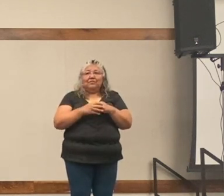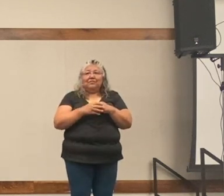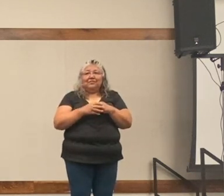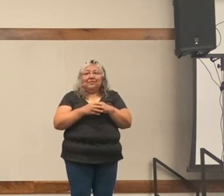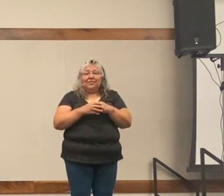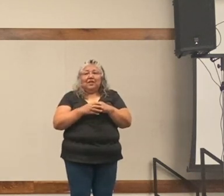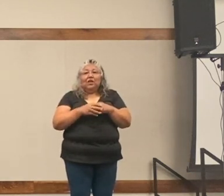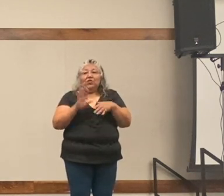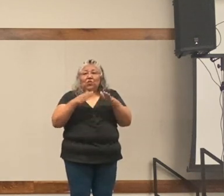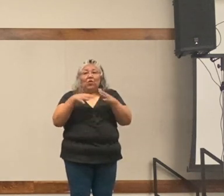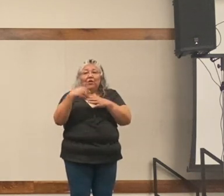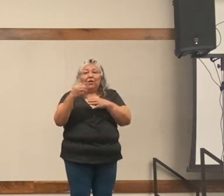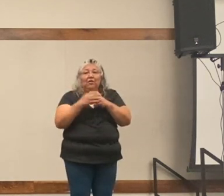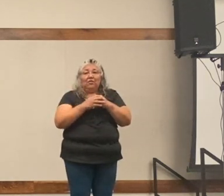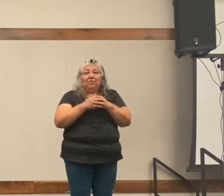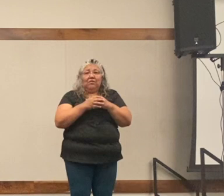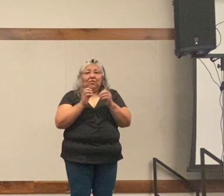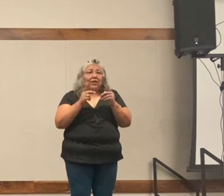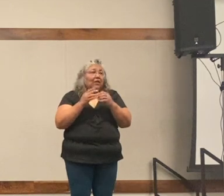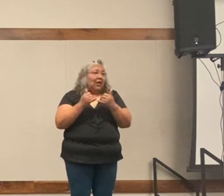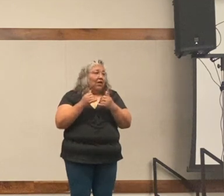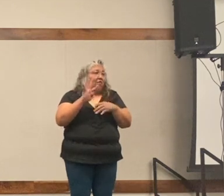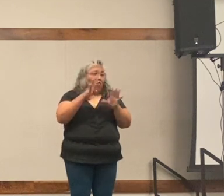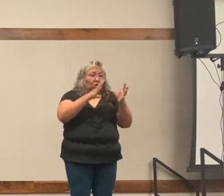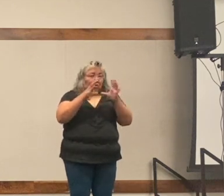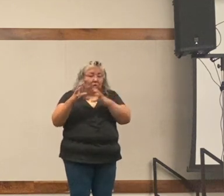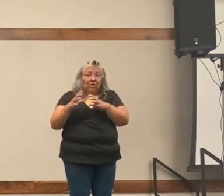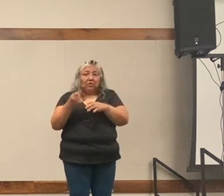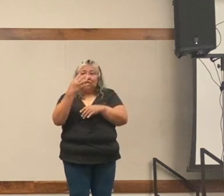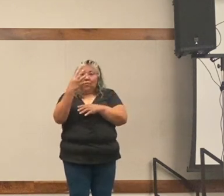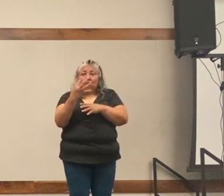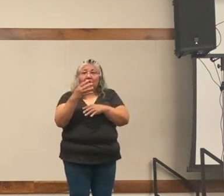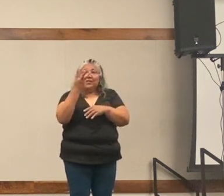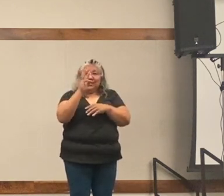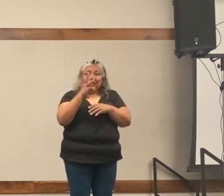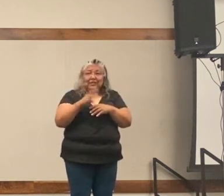He just walked him out. Right? Four squads of four, so there's